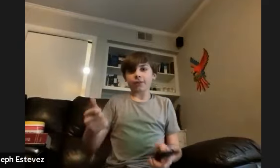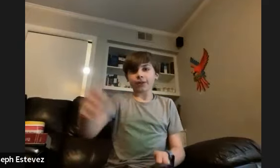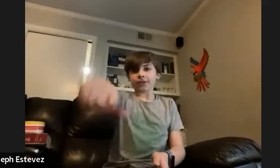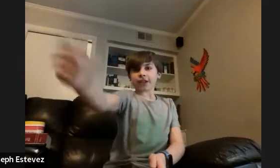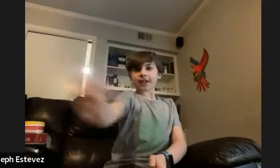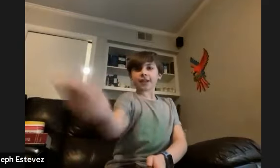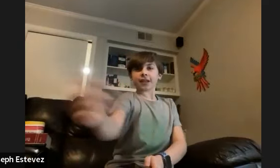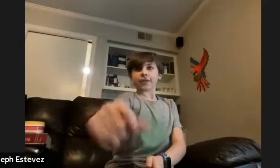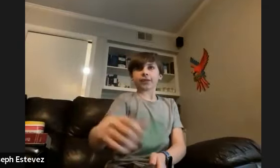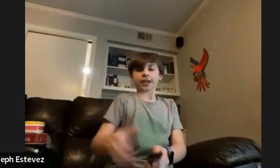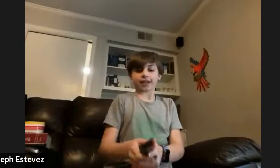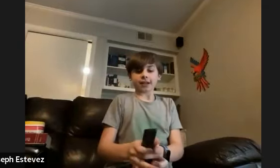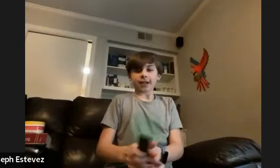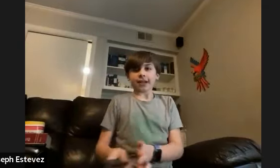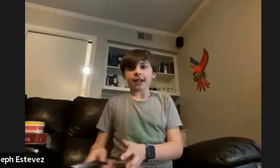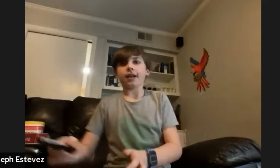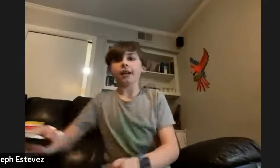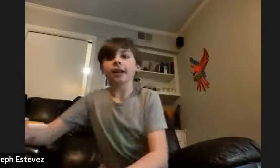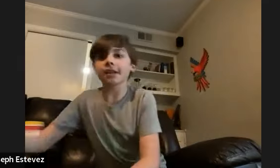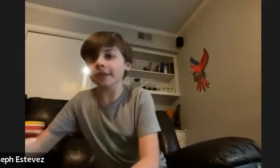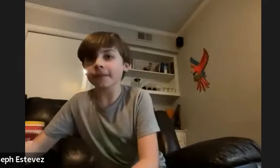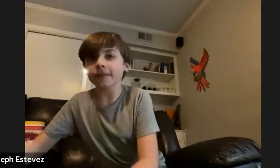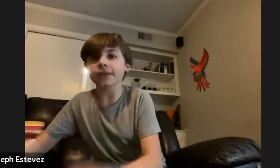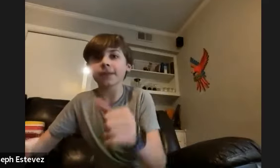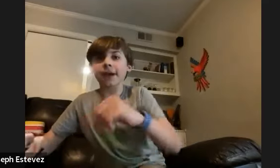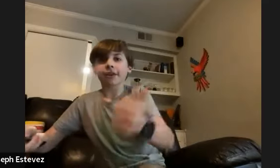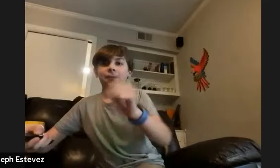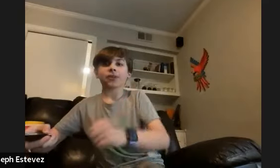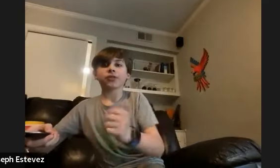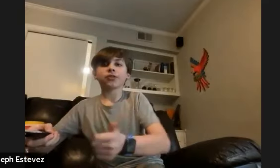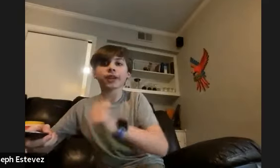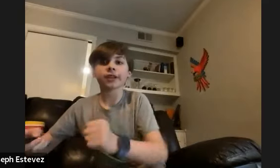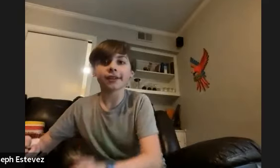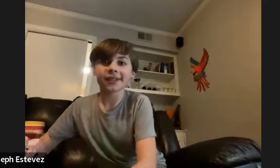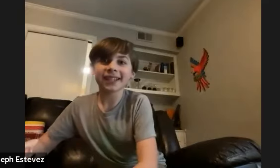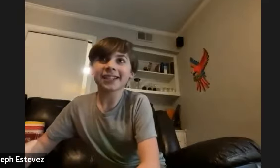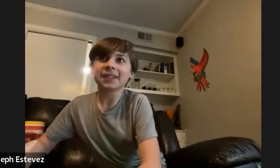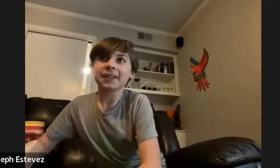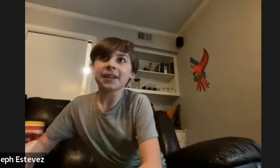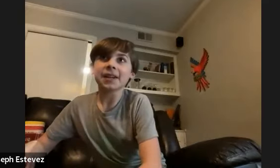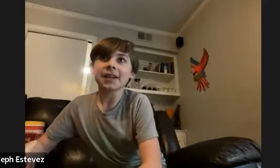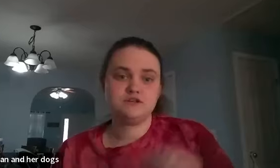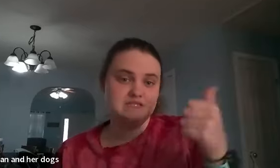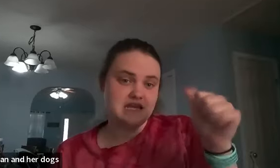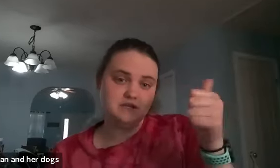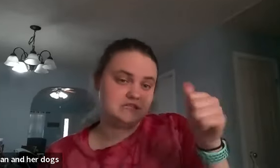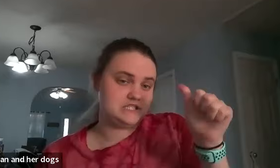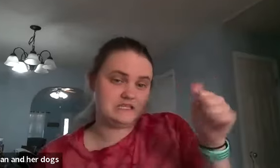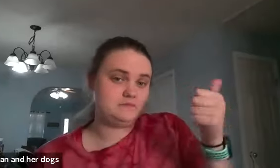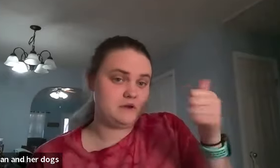when you're shaking the thing for 10, does it matter how much you shake it? No. So 10. You